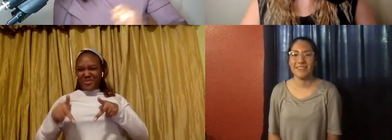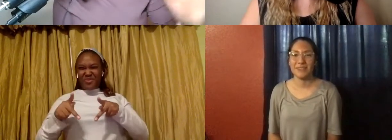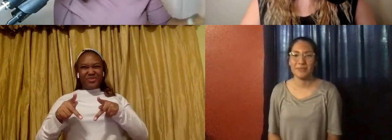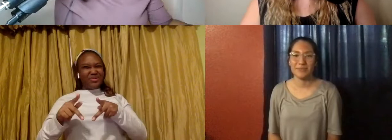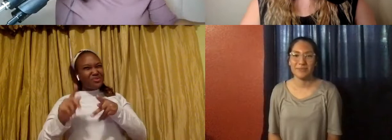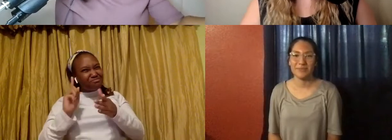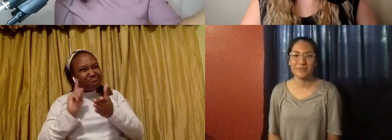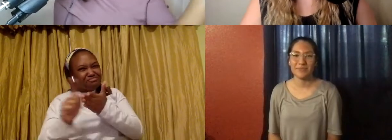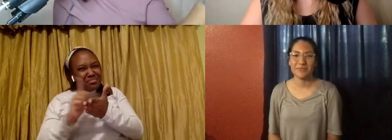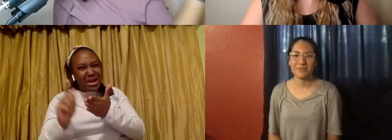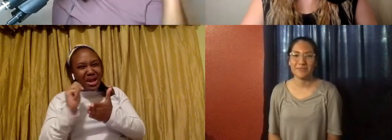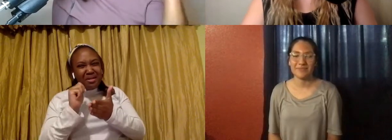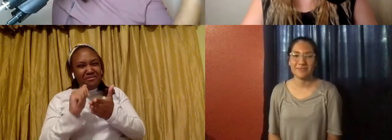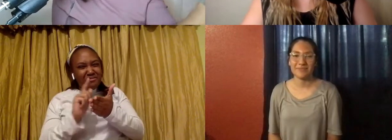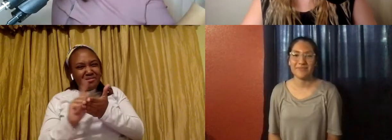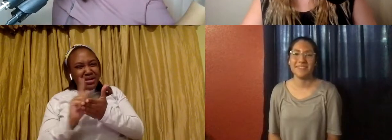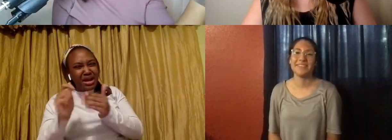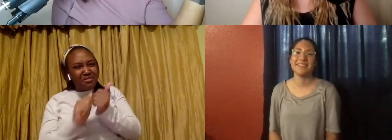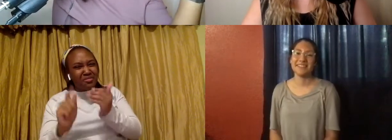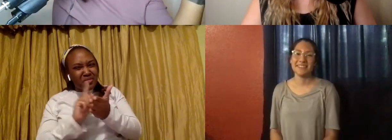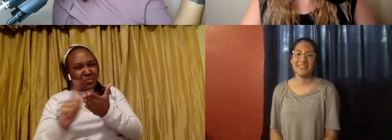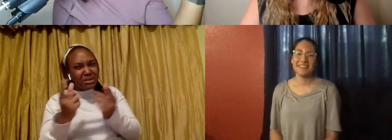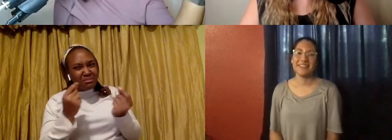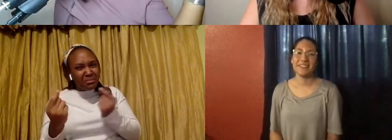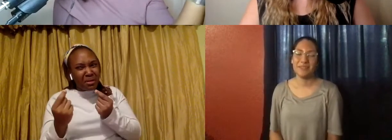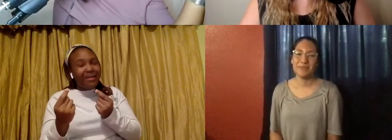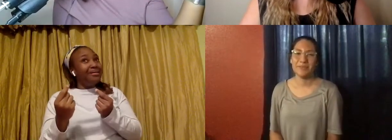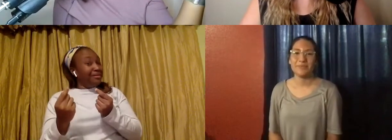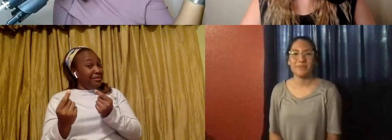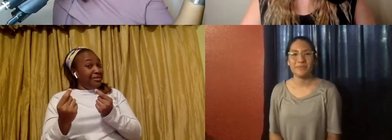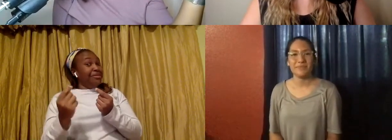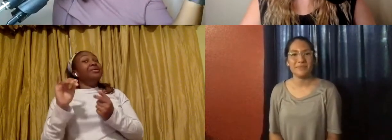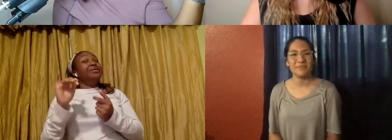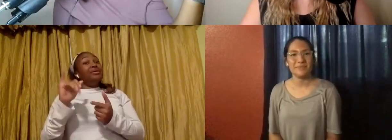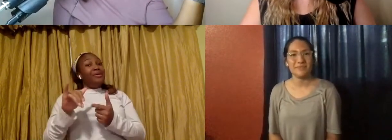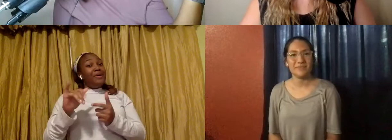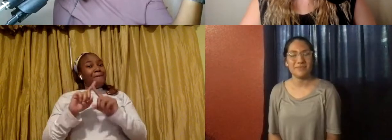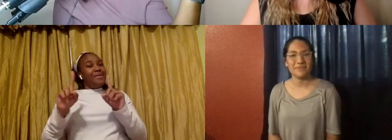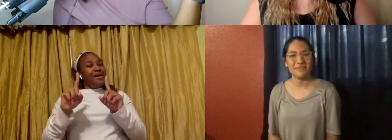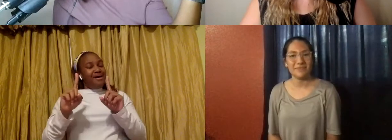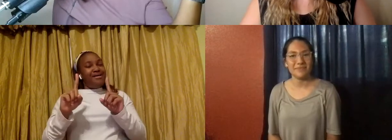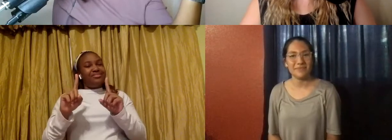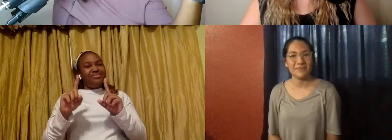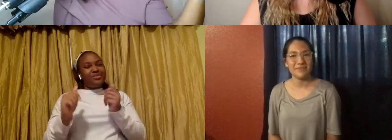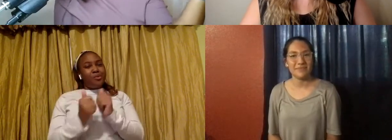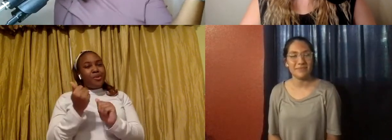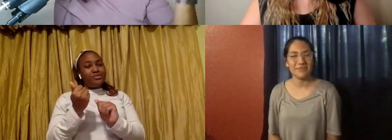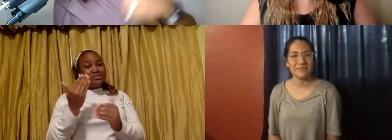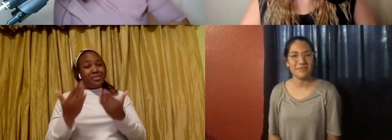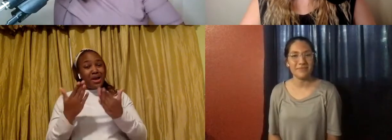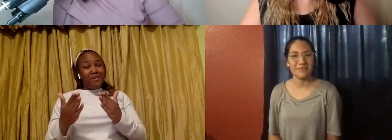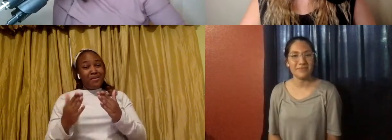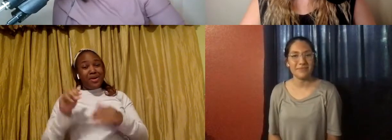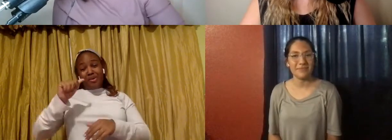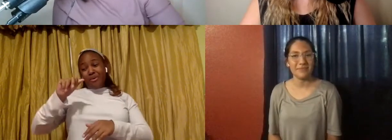Okay. Anyways, I think the most is probably armpits, I would say. Probably armpits,